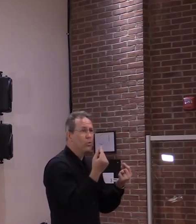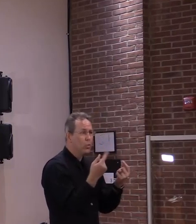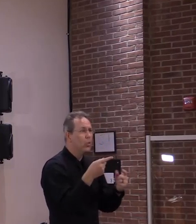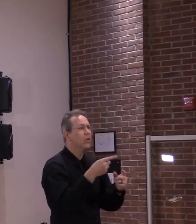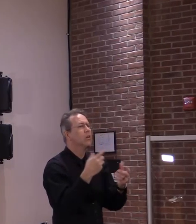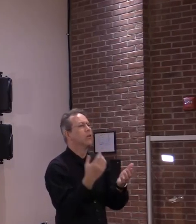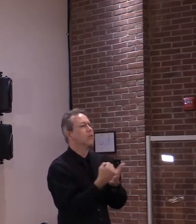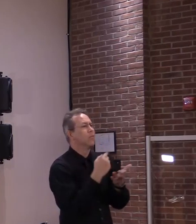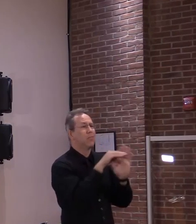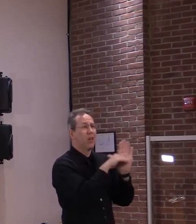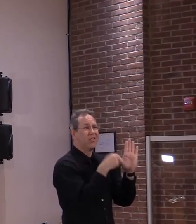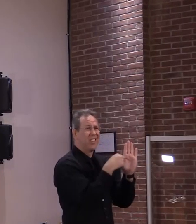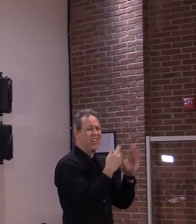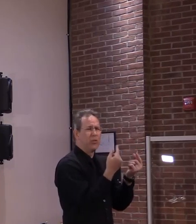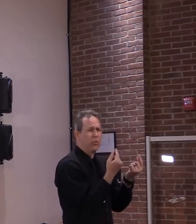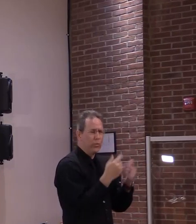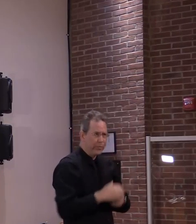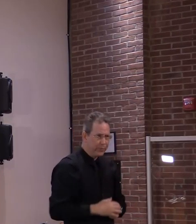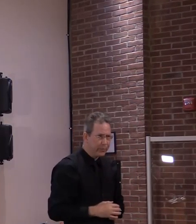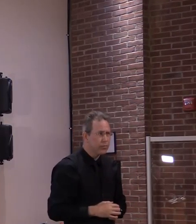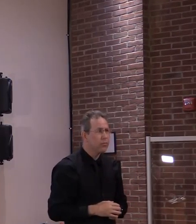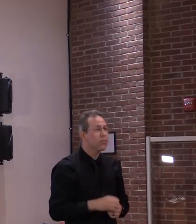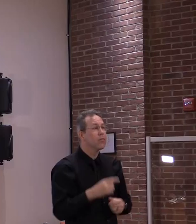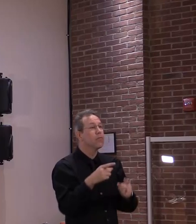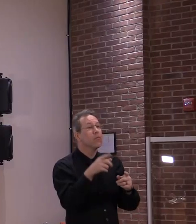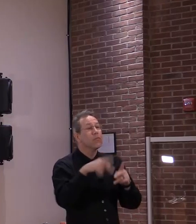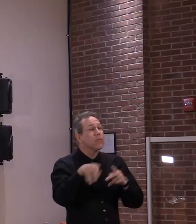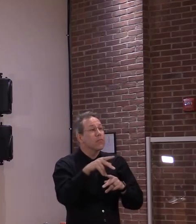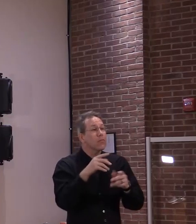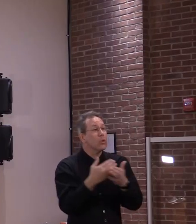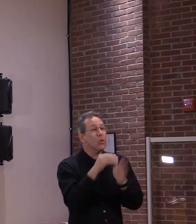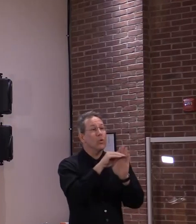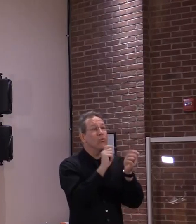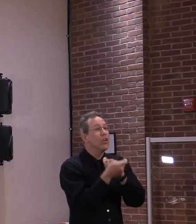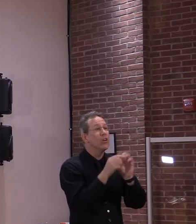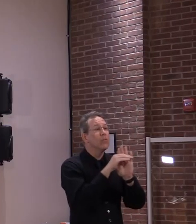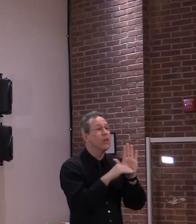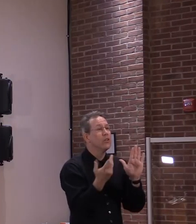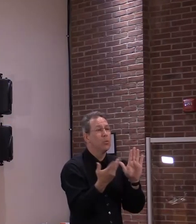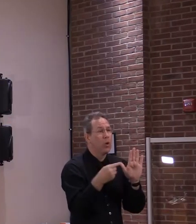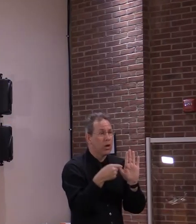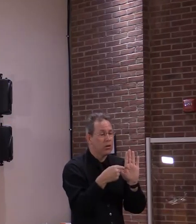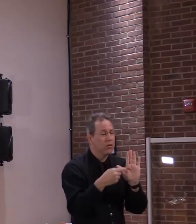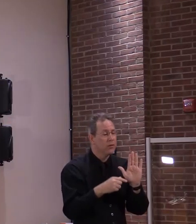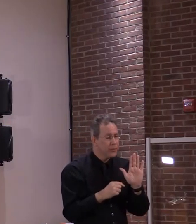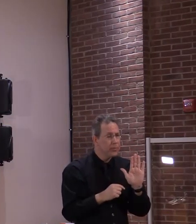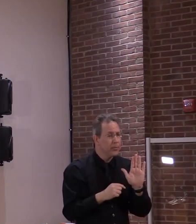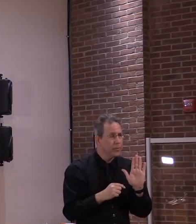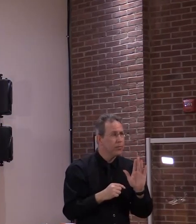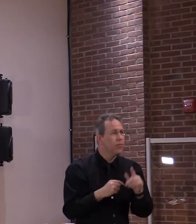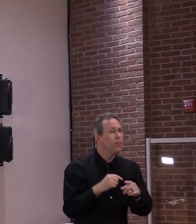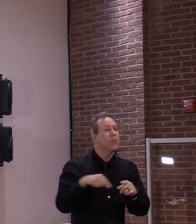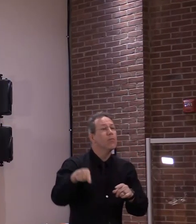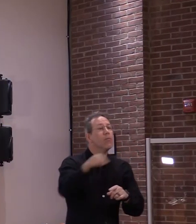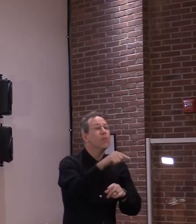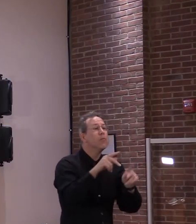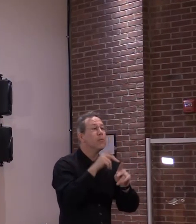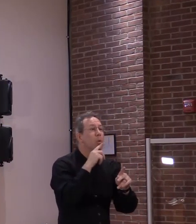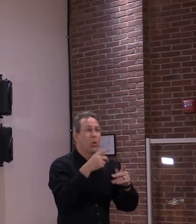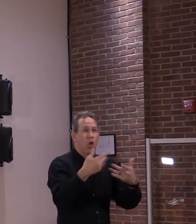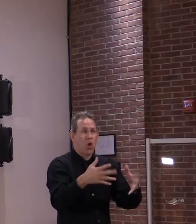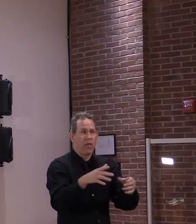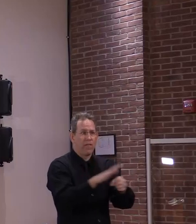issue revised hospital visitation guidelines for those that have been fully vaccinated. Hospitals